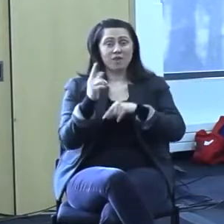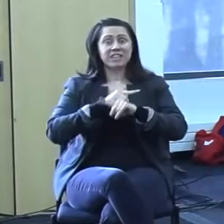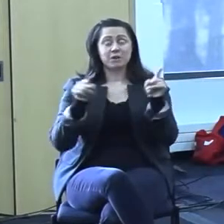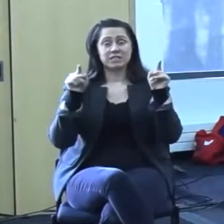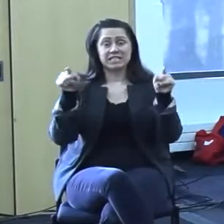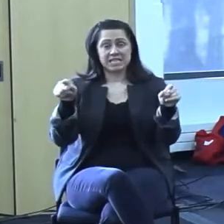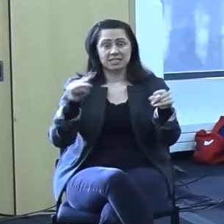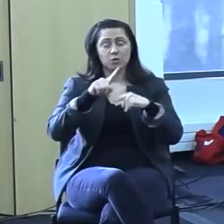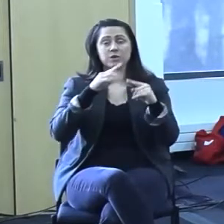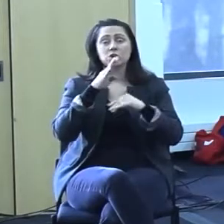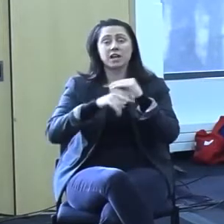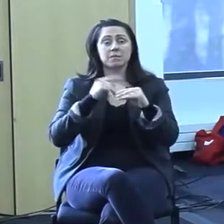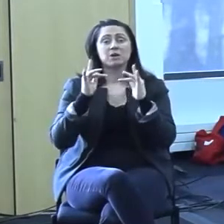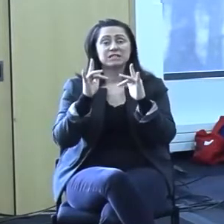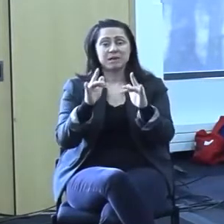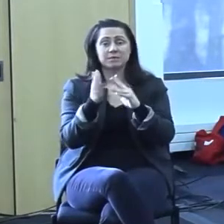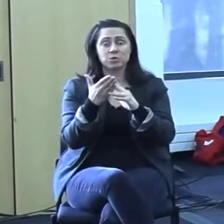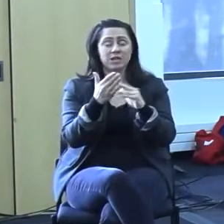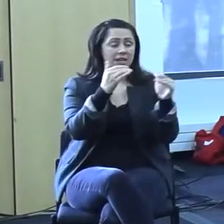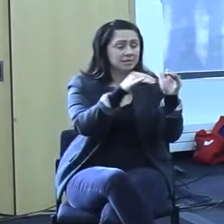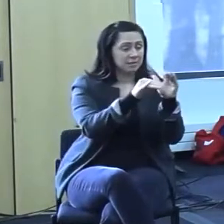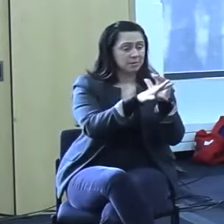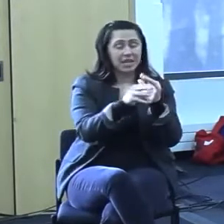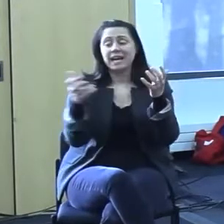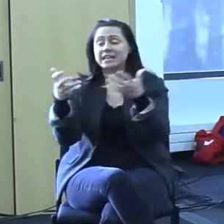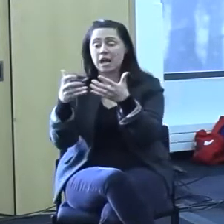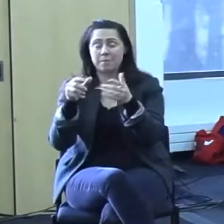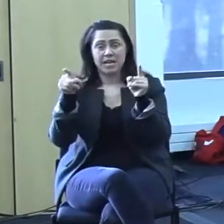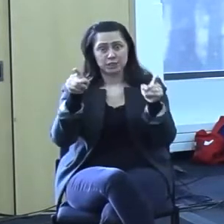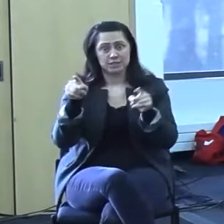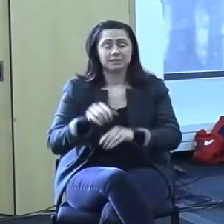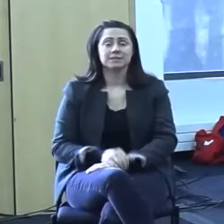difference is when we're talking about space between accessibility and accommodation.